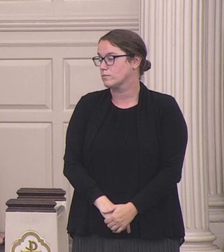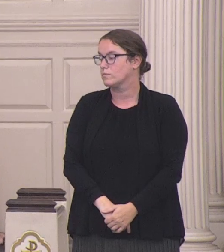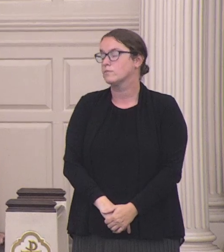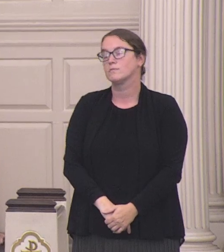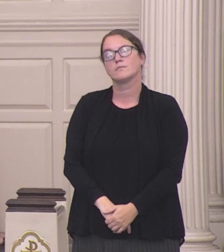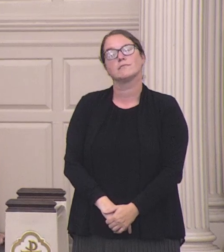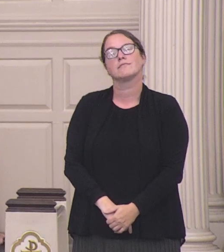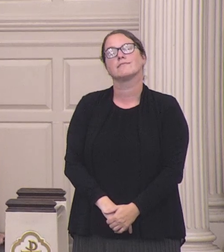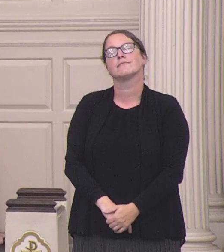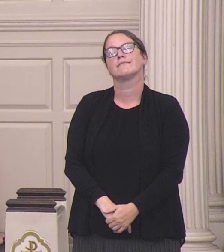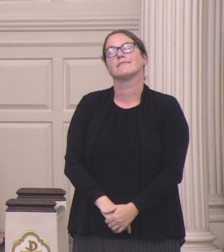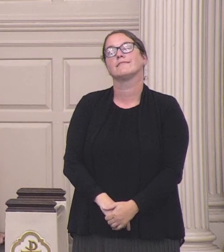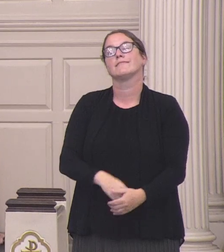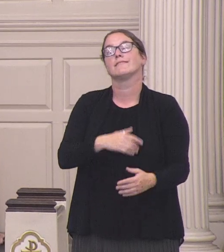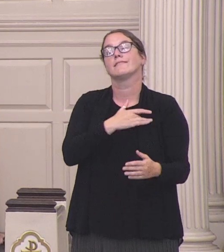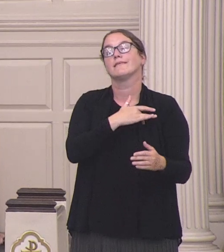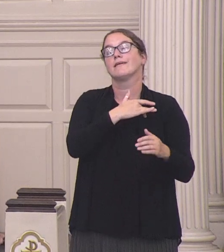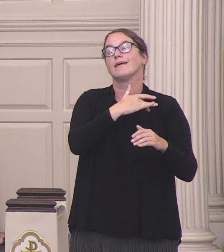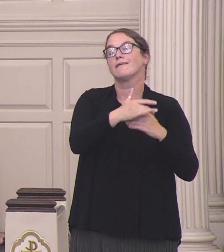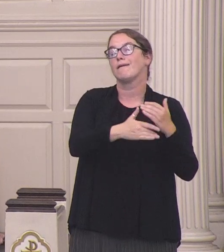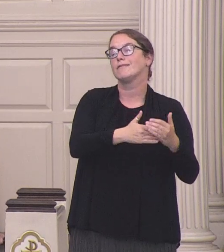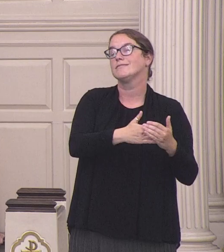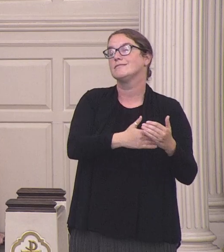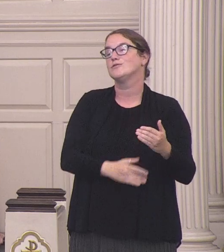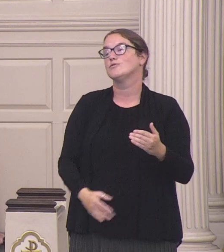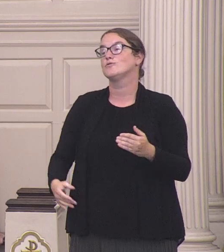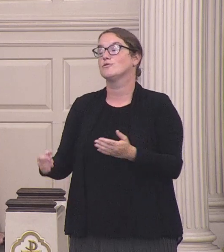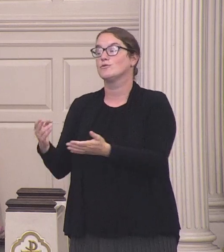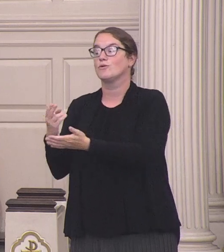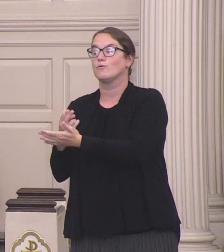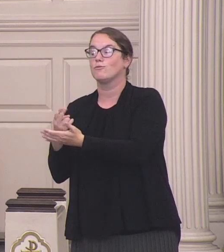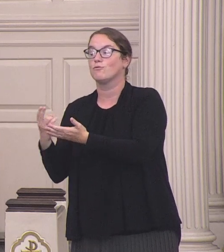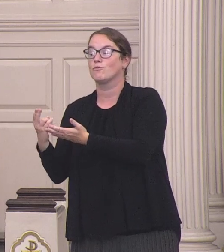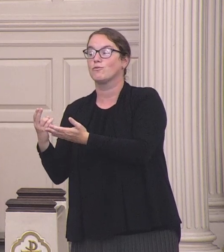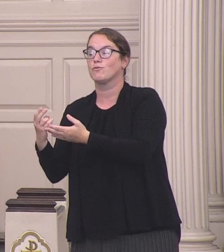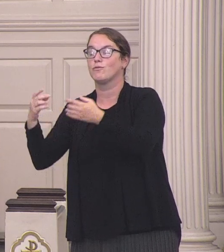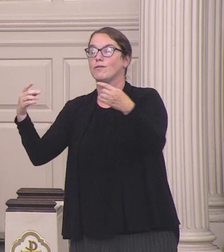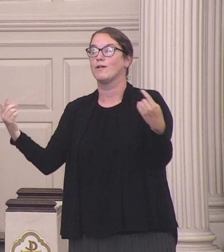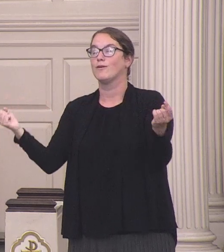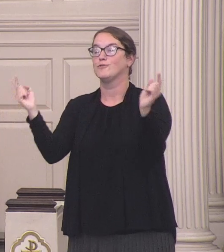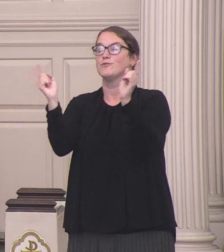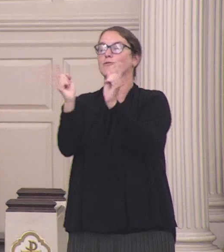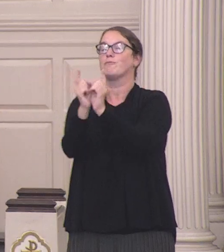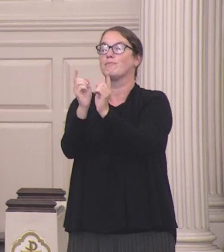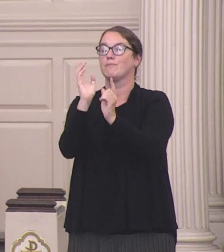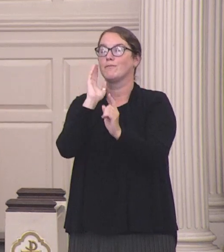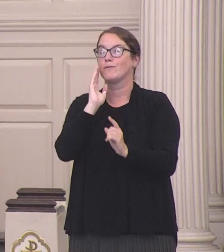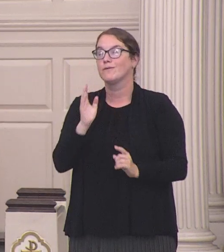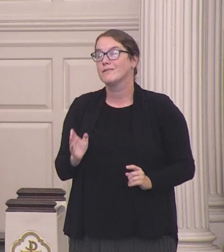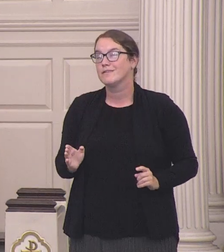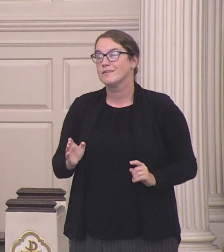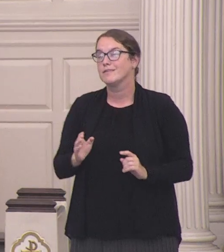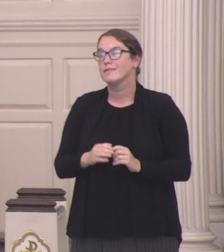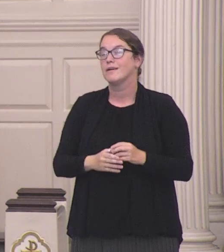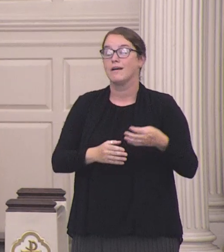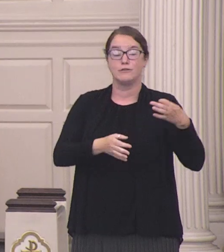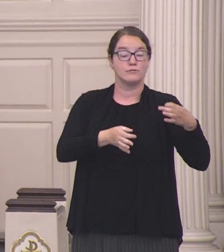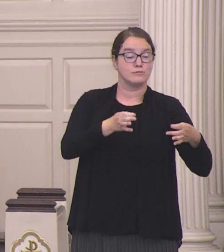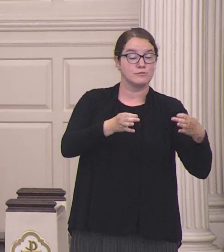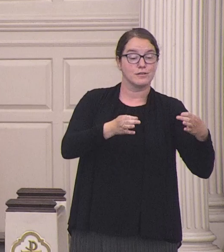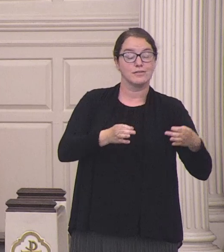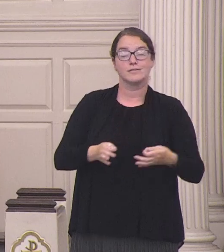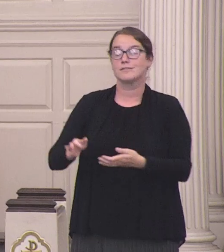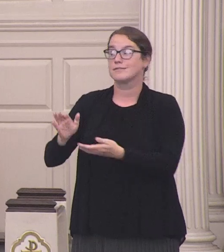Kindness and truth shall meet, justice and peace